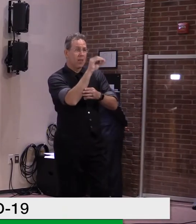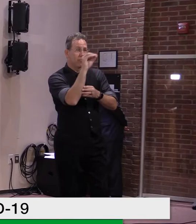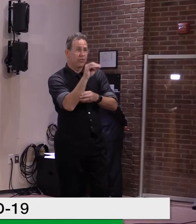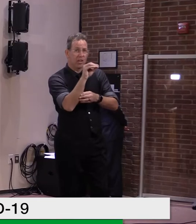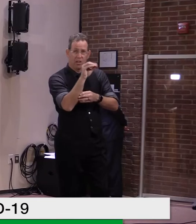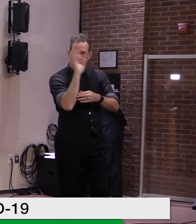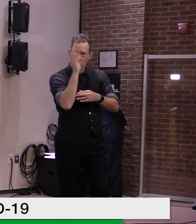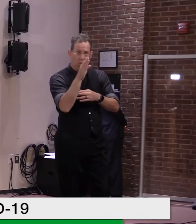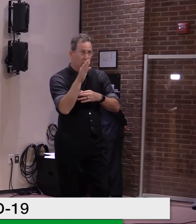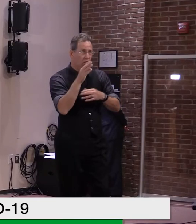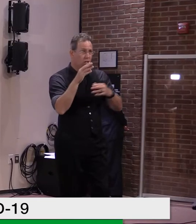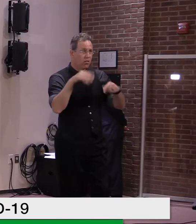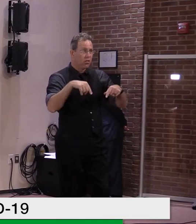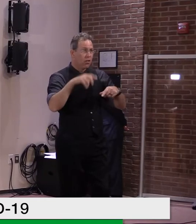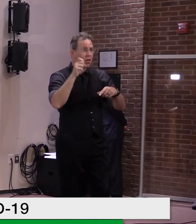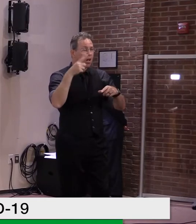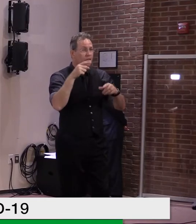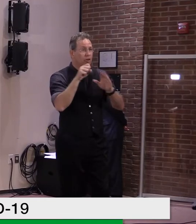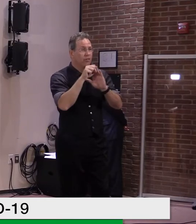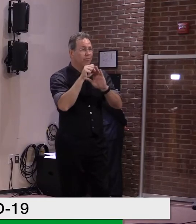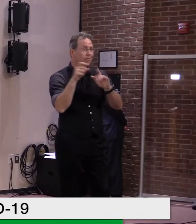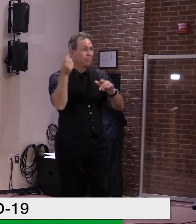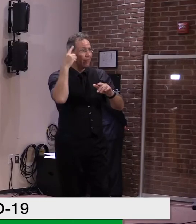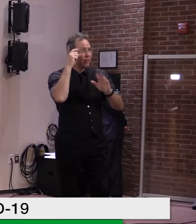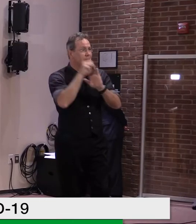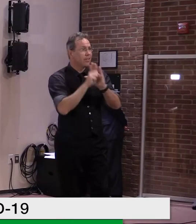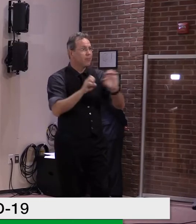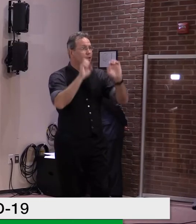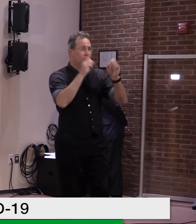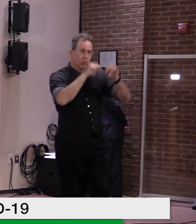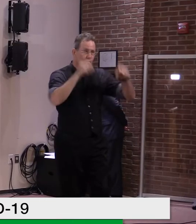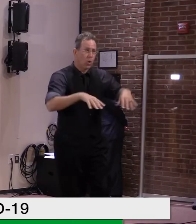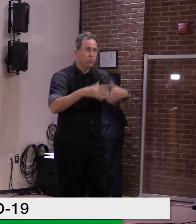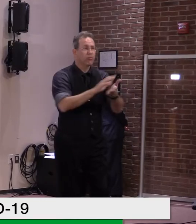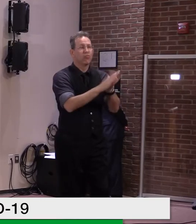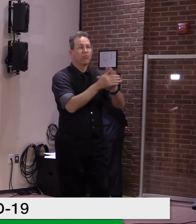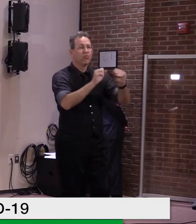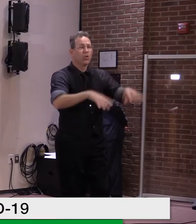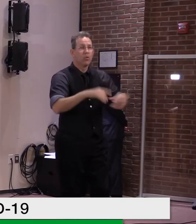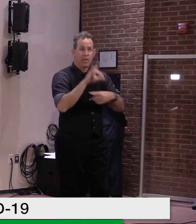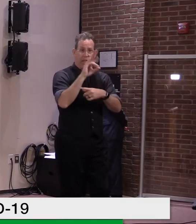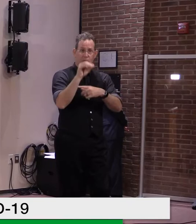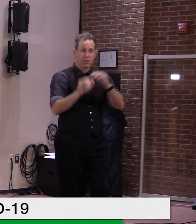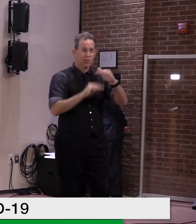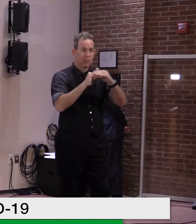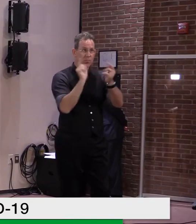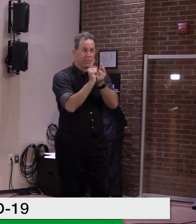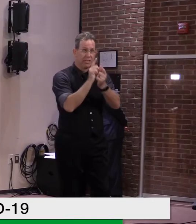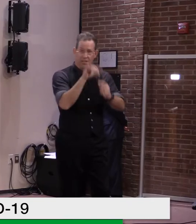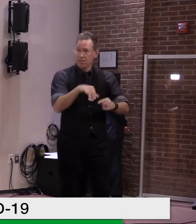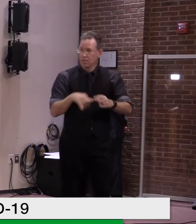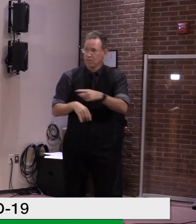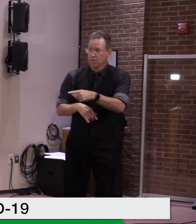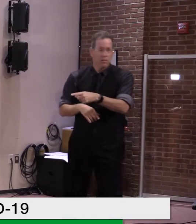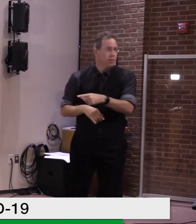that? Yeah, we've been working our way through how we unwind the state of emergency to make sure that we